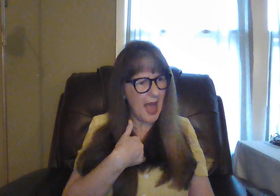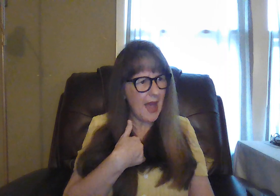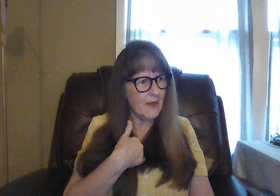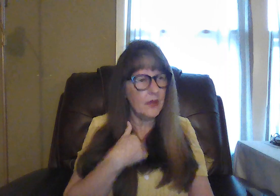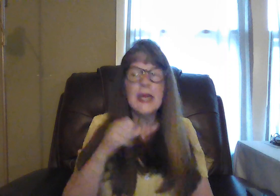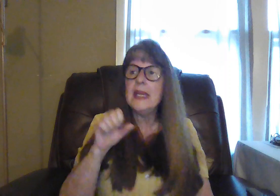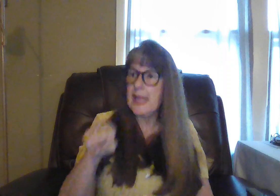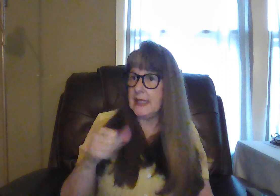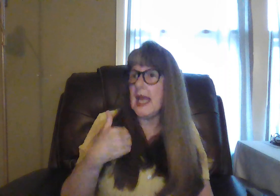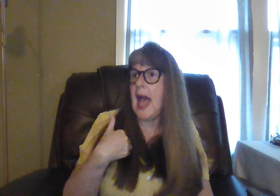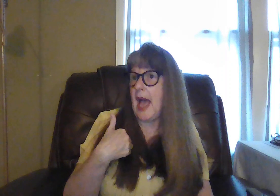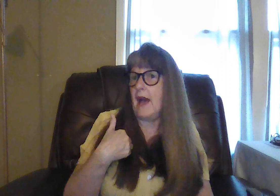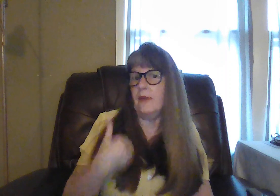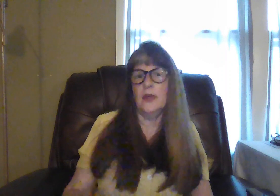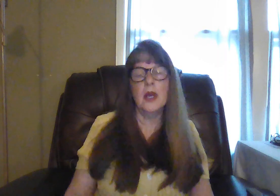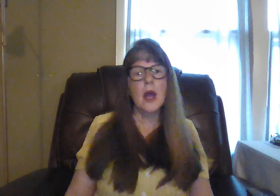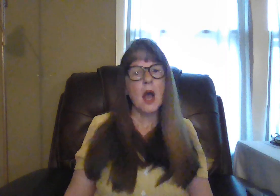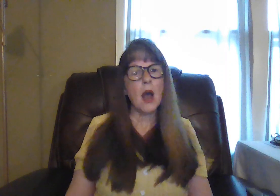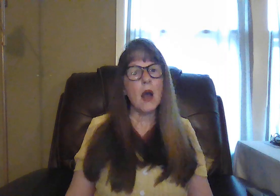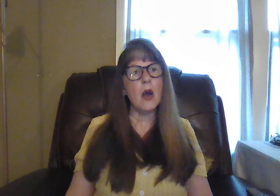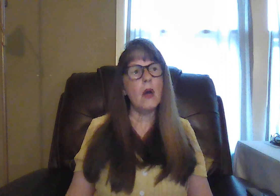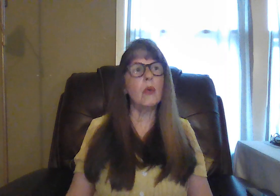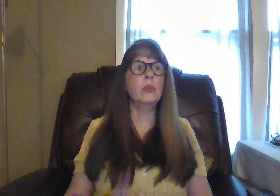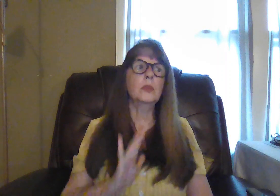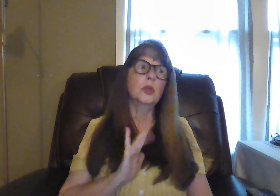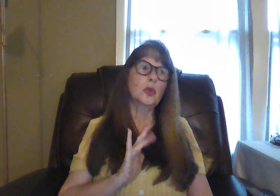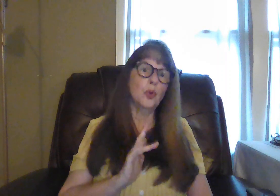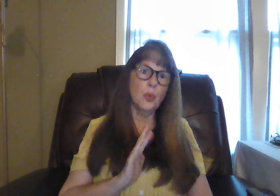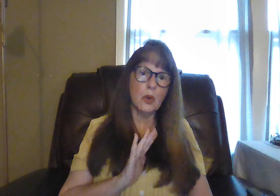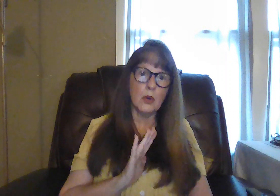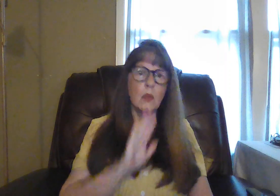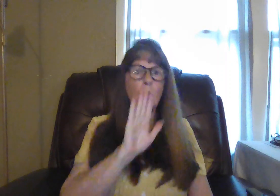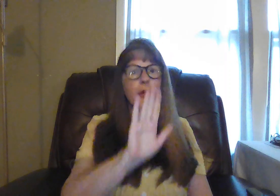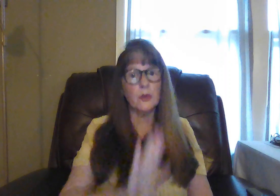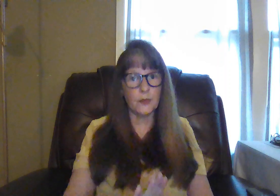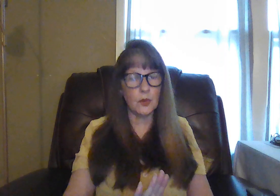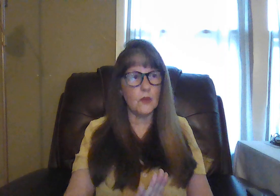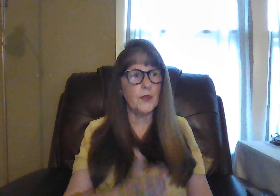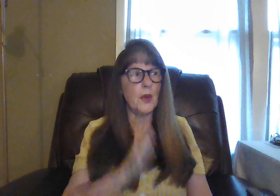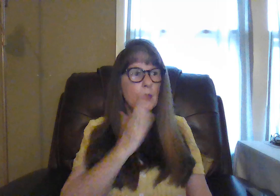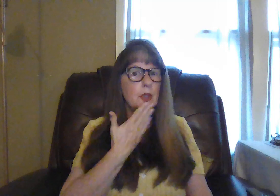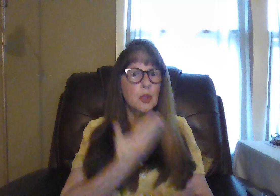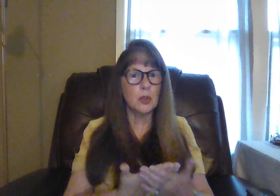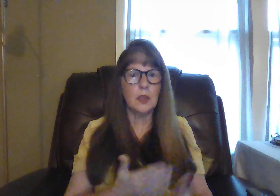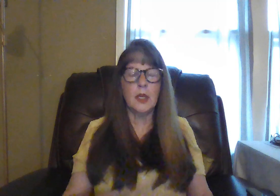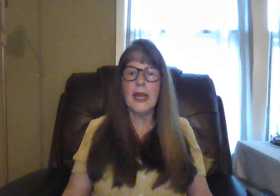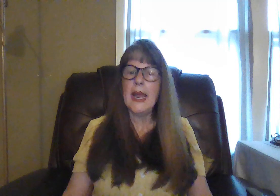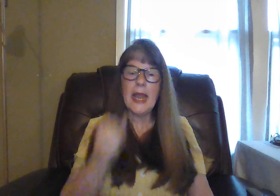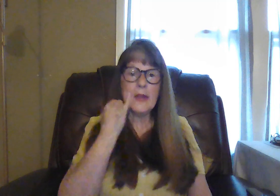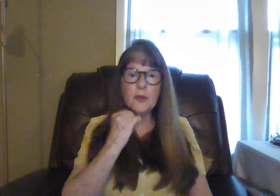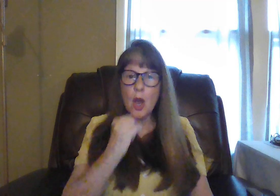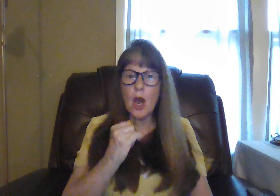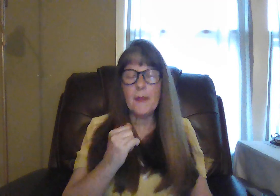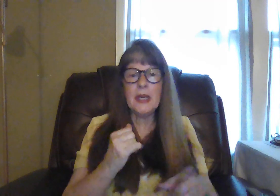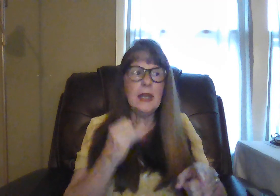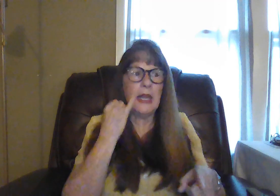have? Yes, have. Oh, cool, wonderful. That will be good. And if not, and if